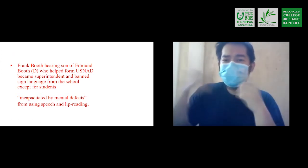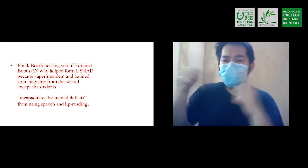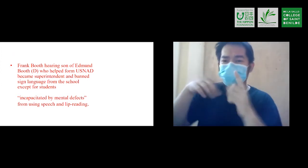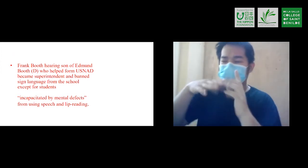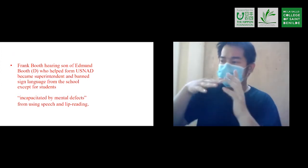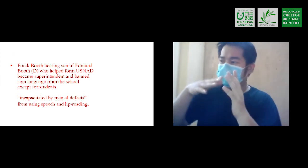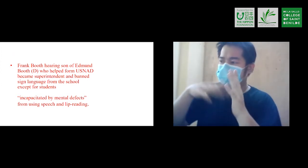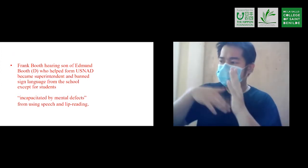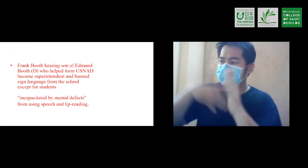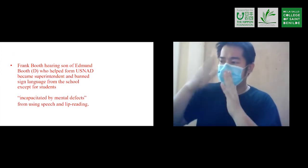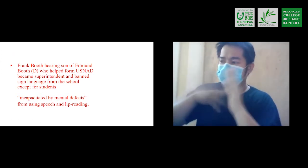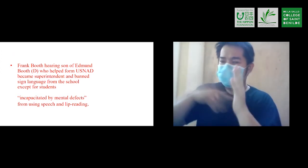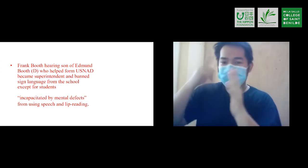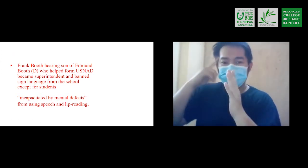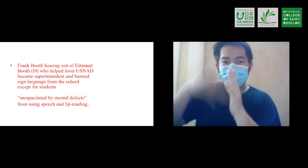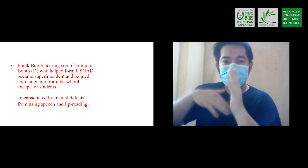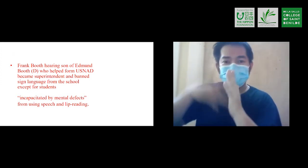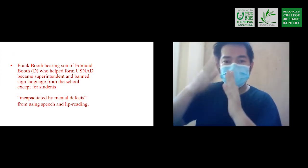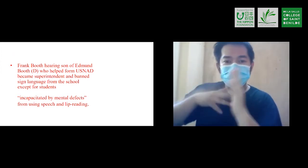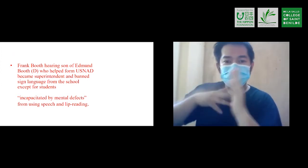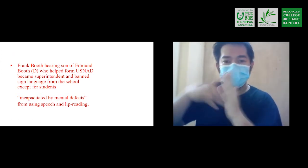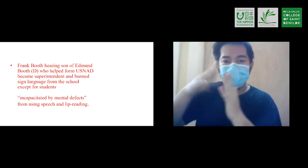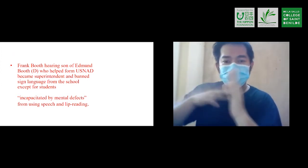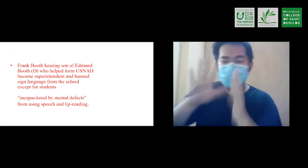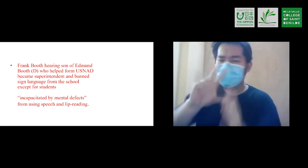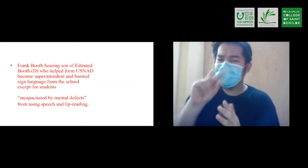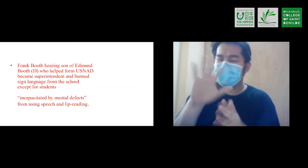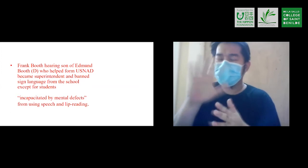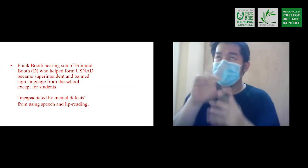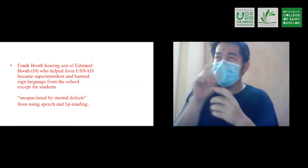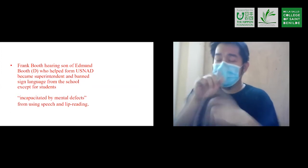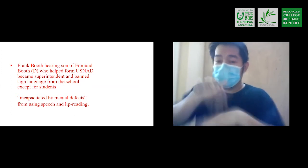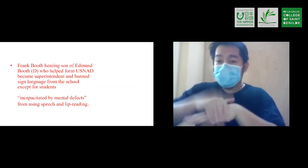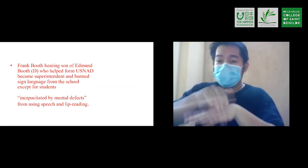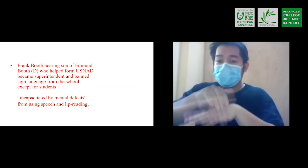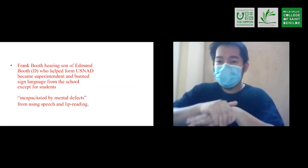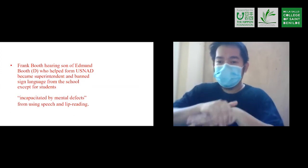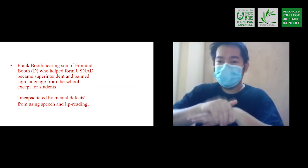you know? He was a famous painter, I think. Or no.